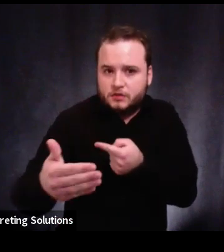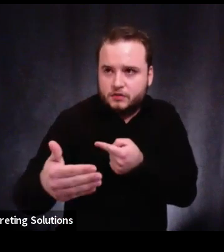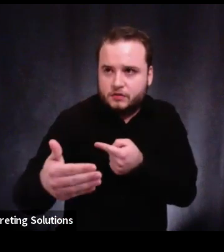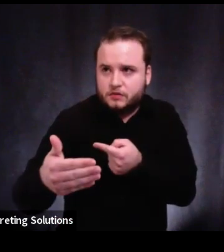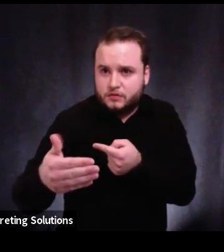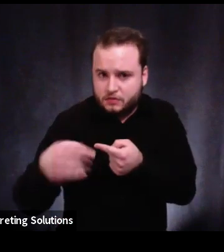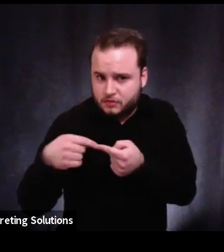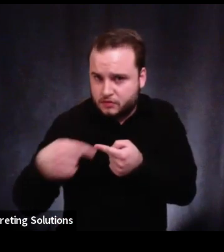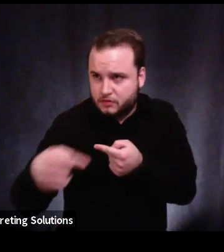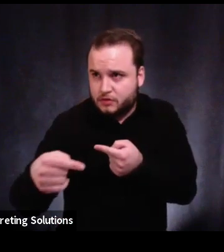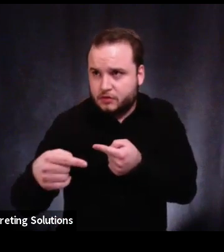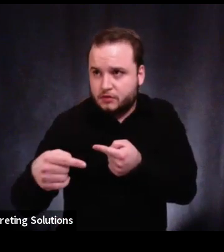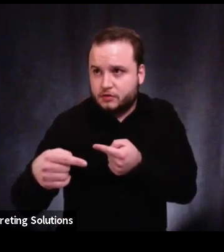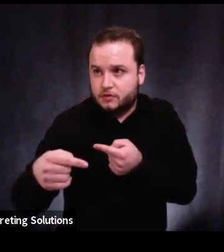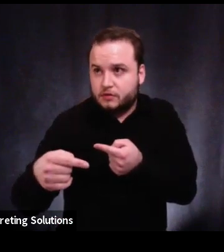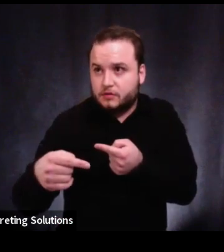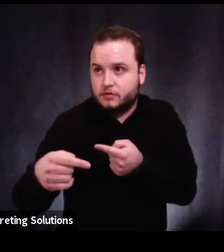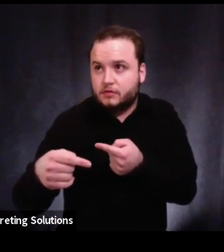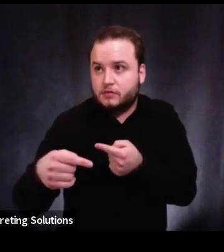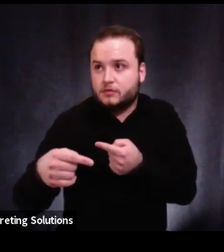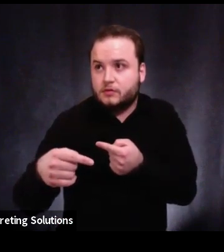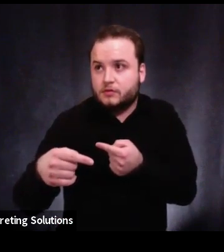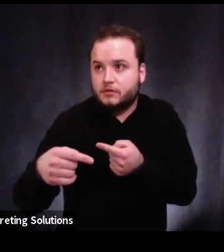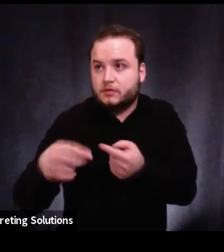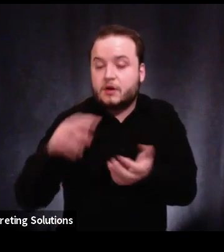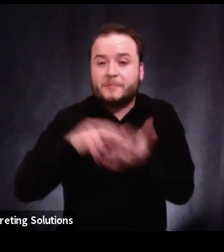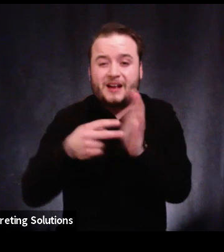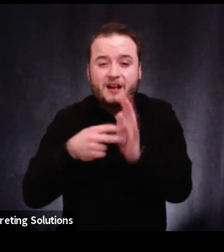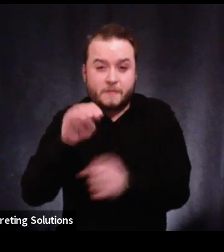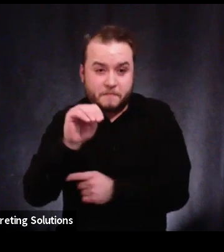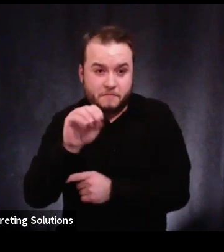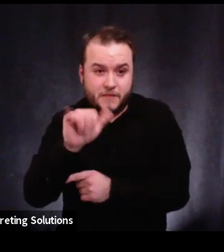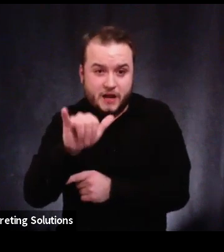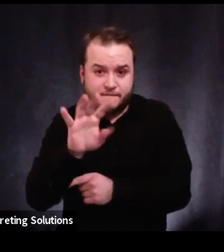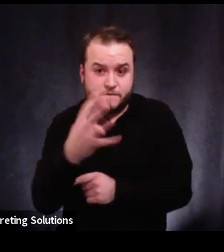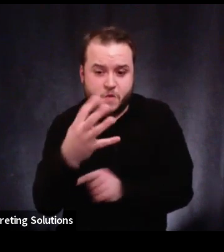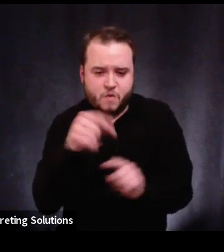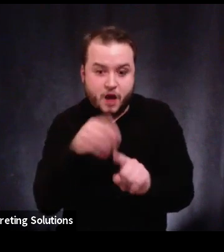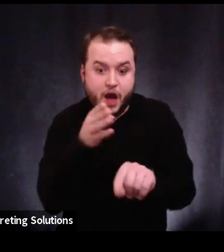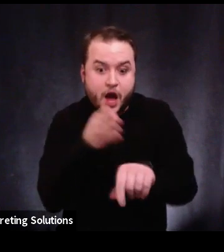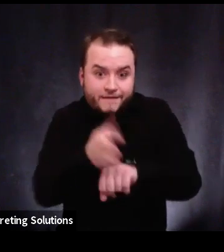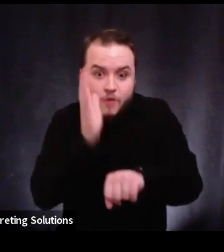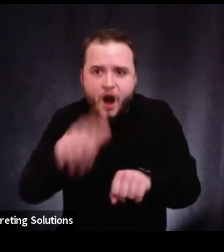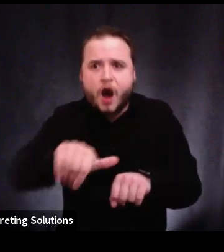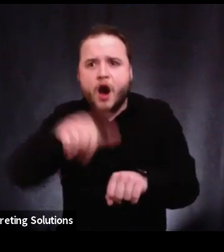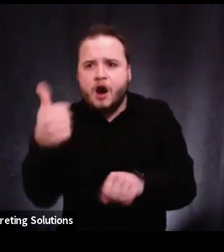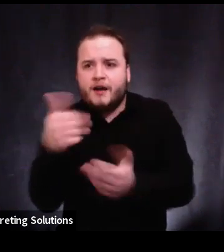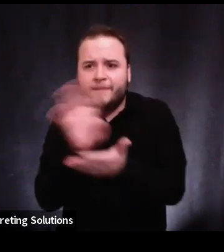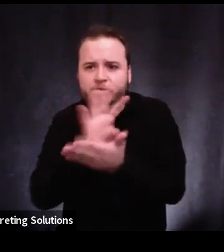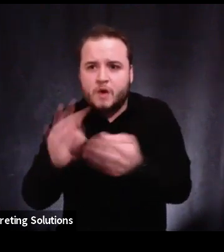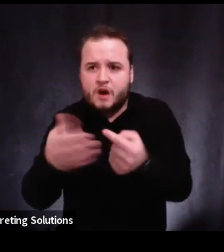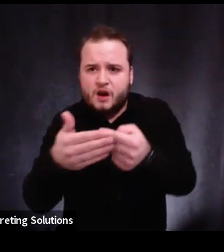beyond May 4th by another 4 weeks. Can you describe that? Because that obviously impacts some of the dates after that.